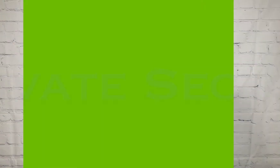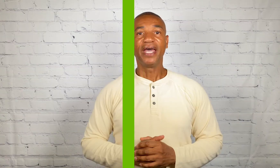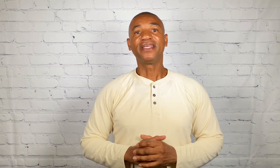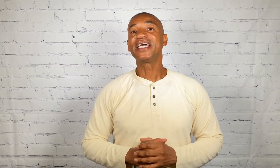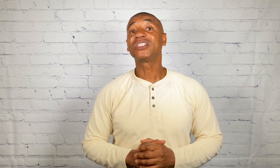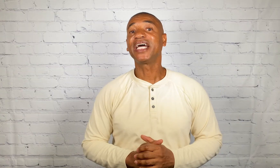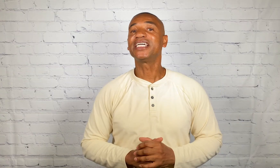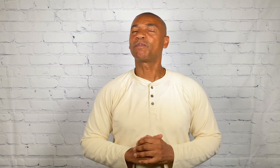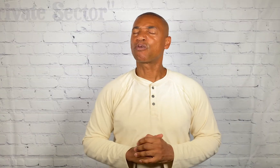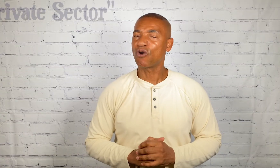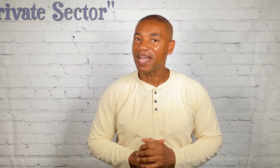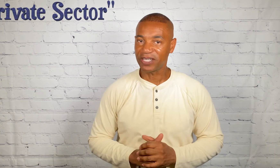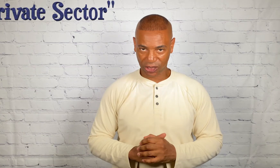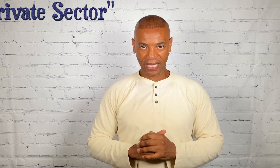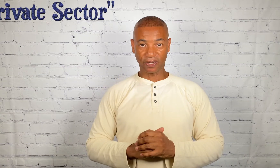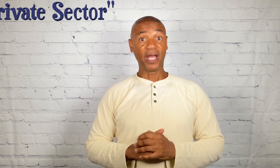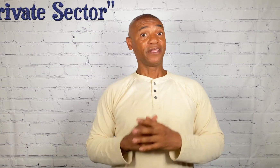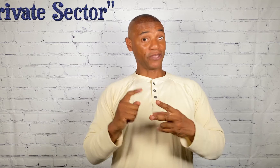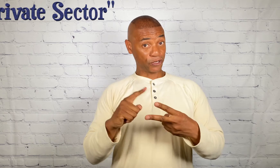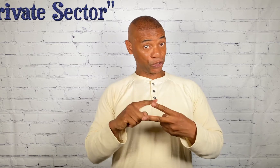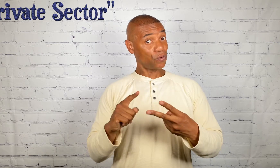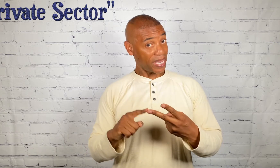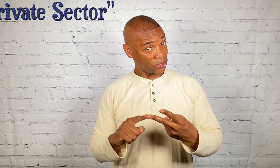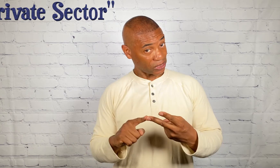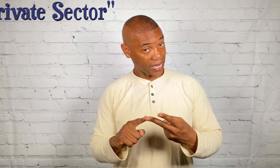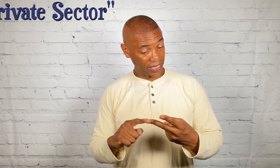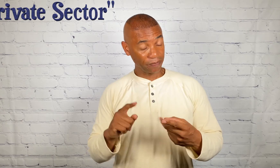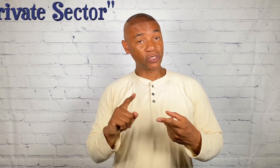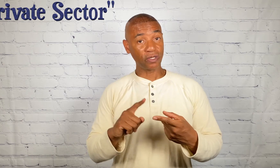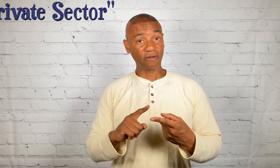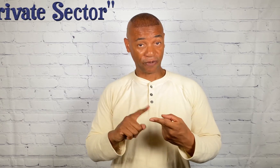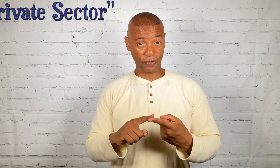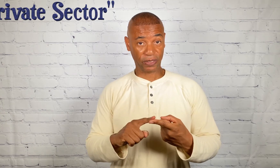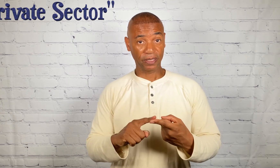The next sign is private sector. Now there are two ways to sign it. Let me show you the first.